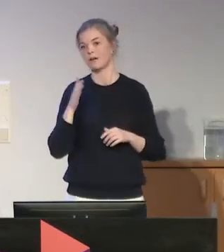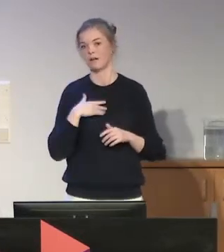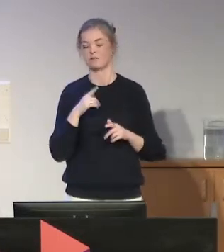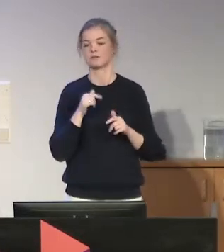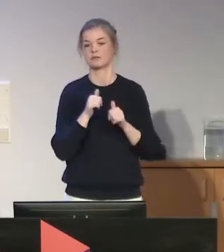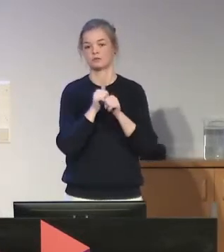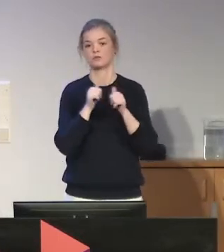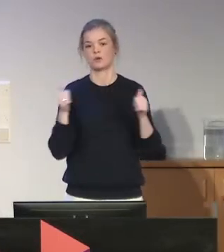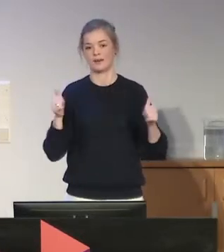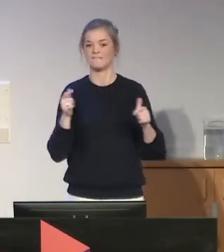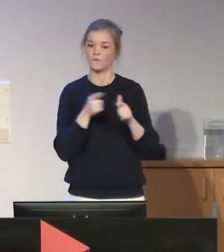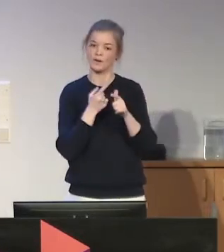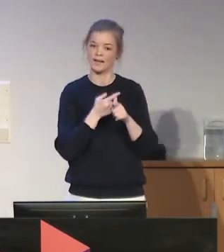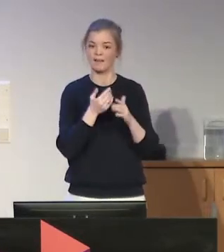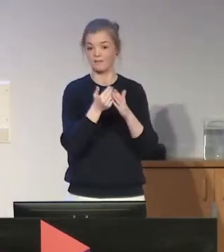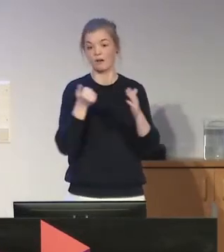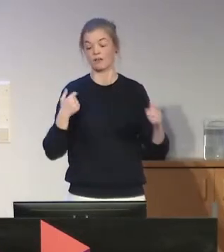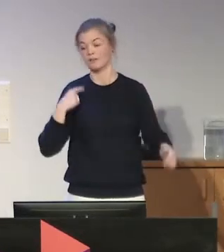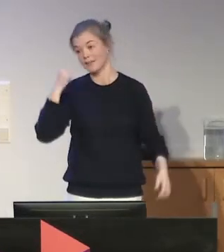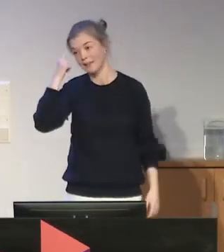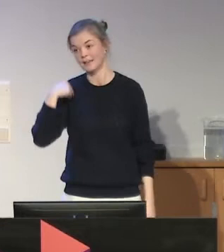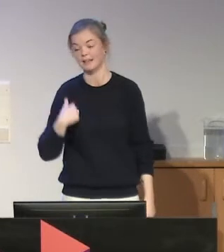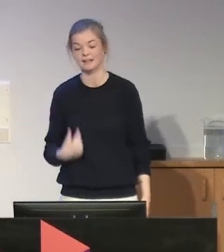a person with sign language knowledge